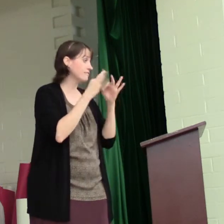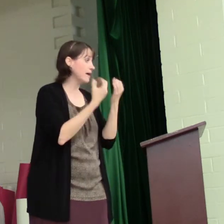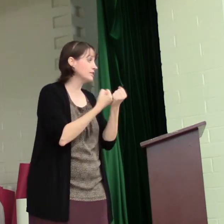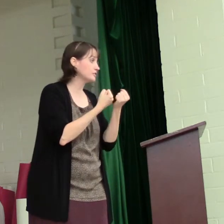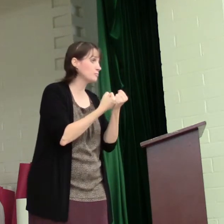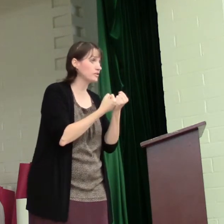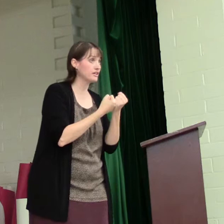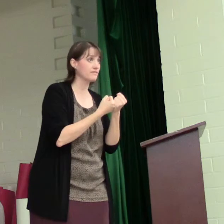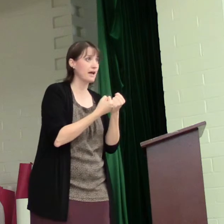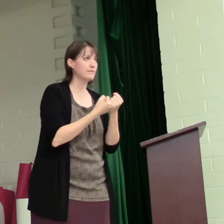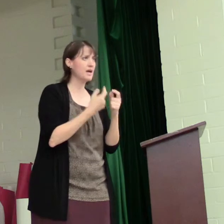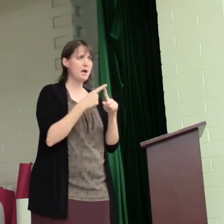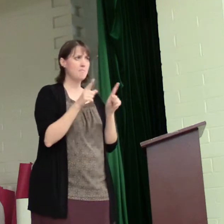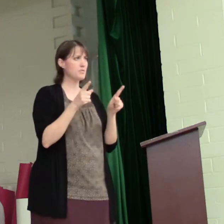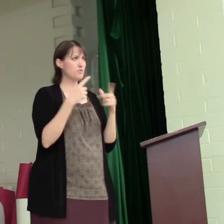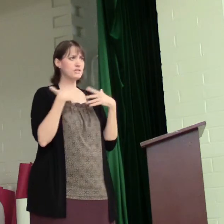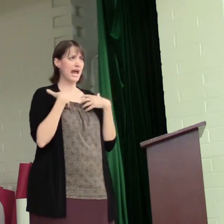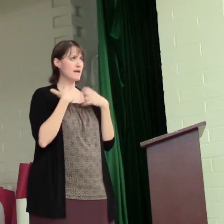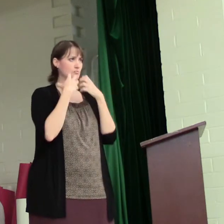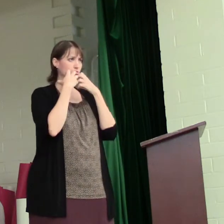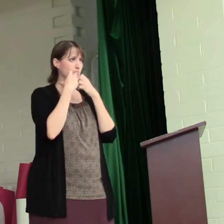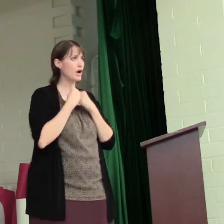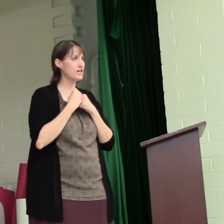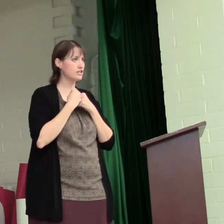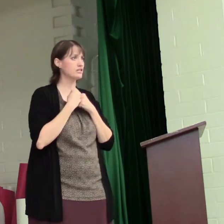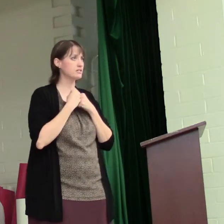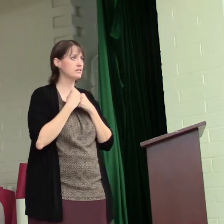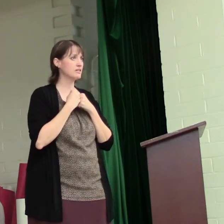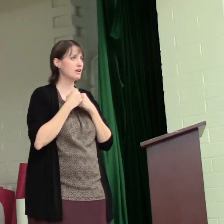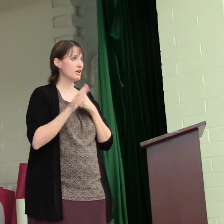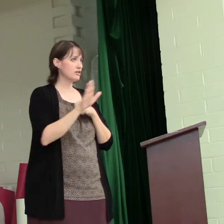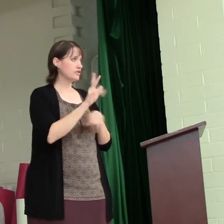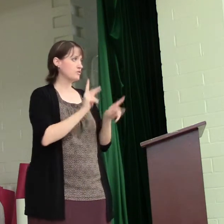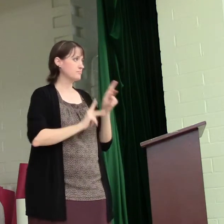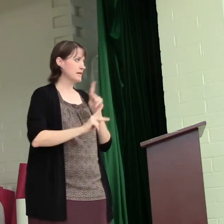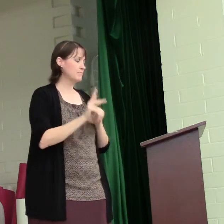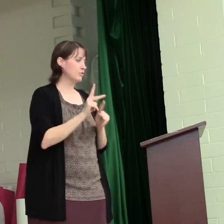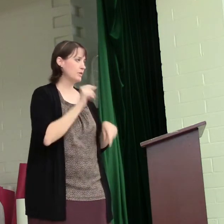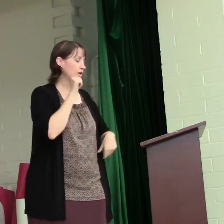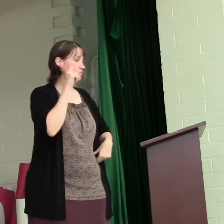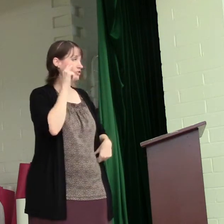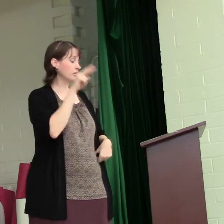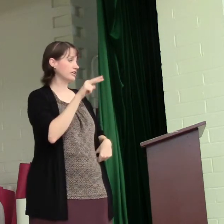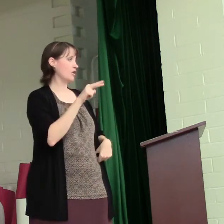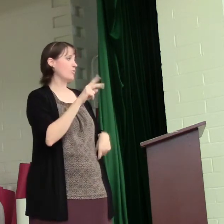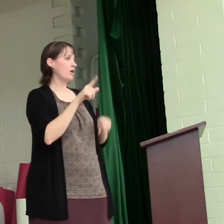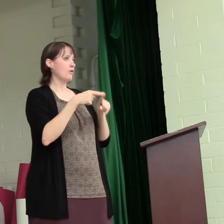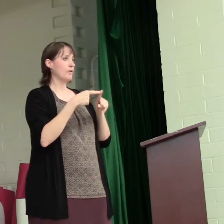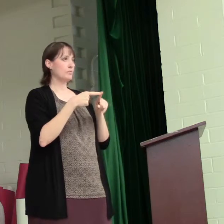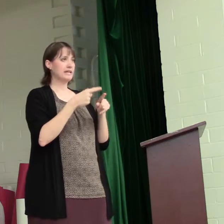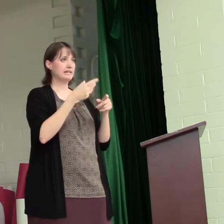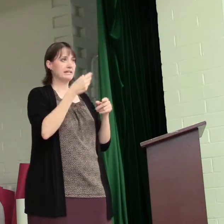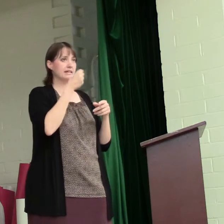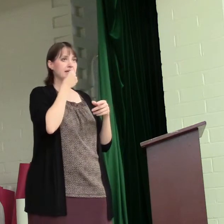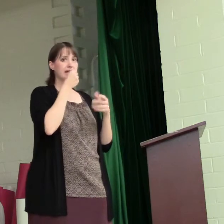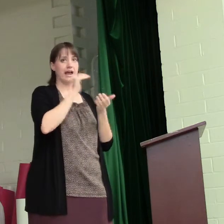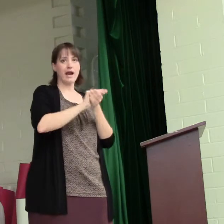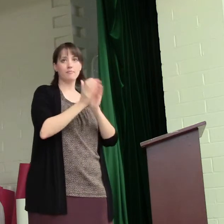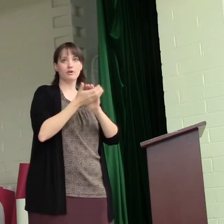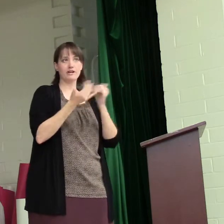family, to support their family. But those animals were precious to those people. We don't look, you know, when we eat a hamburger now